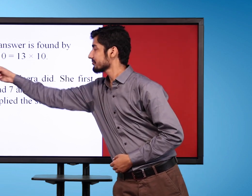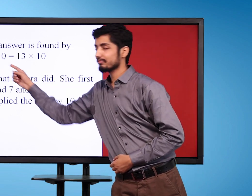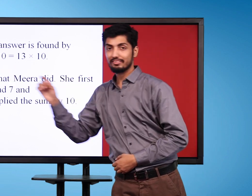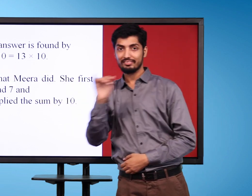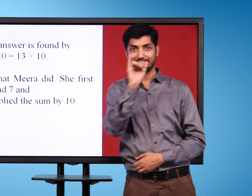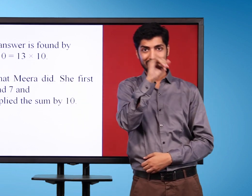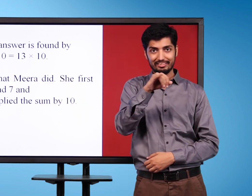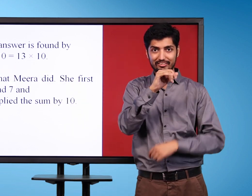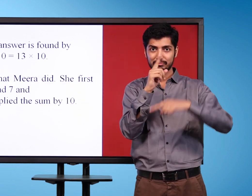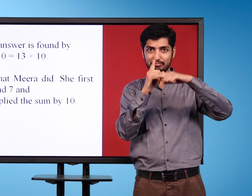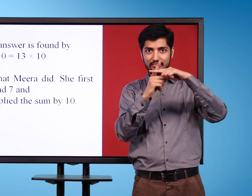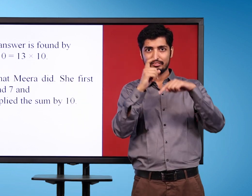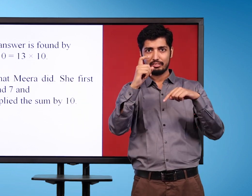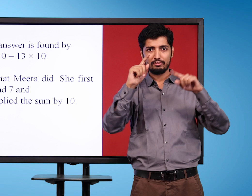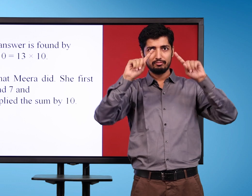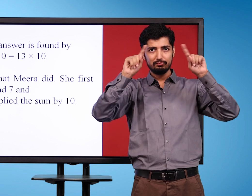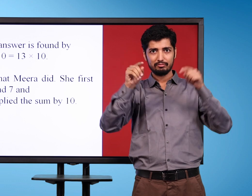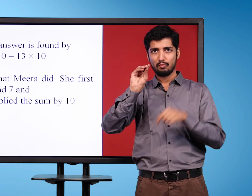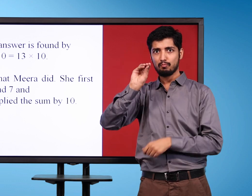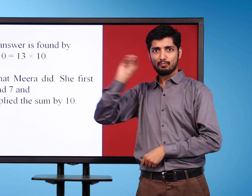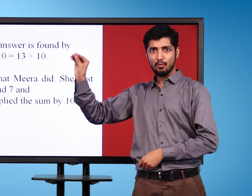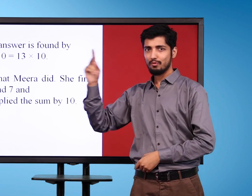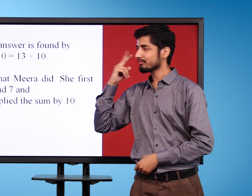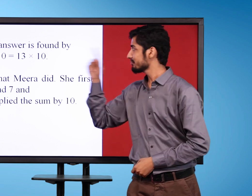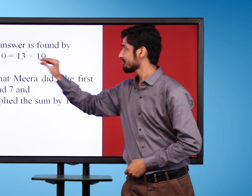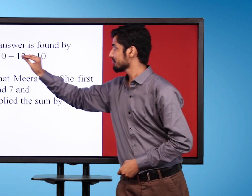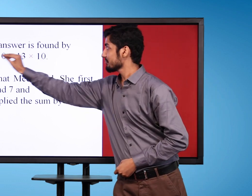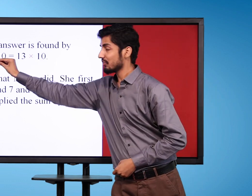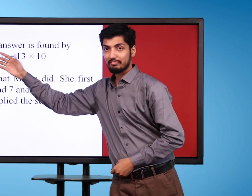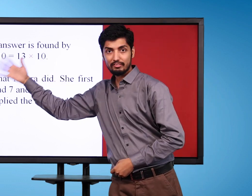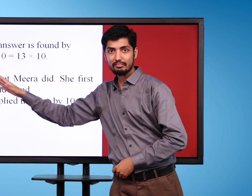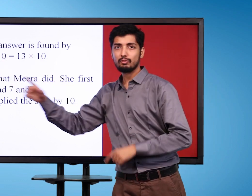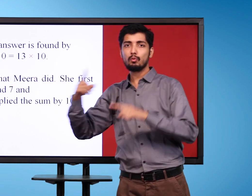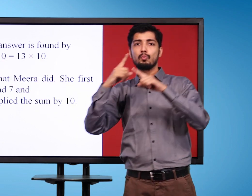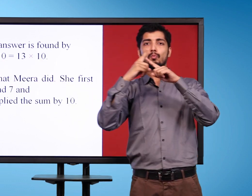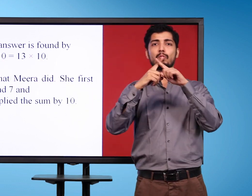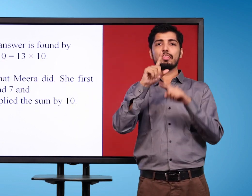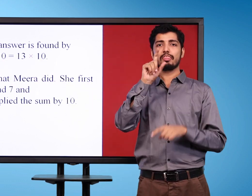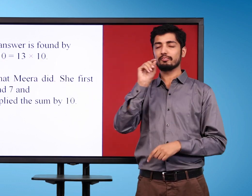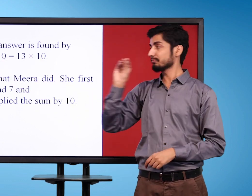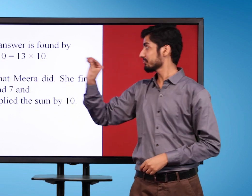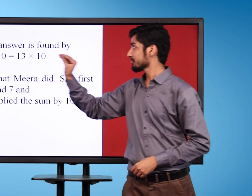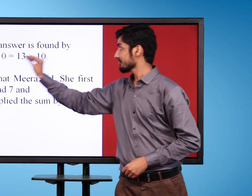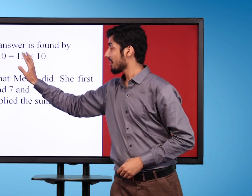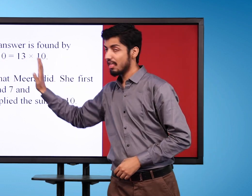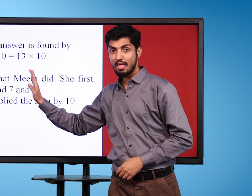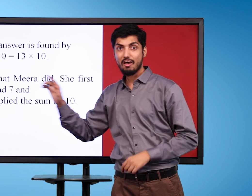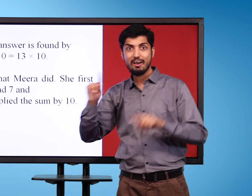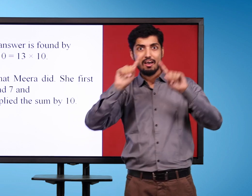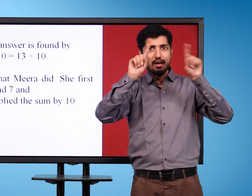6 plus 7 within brackets multiplied by 10, which is equal to 13